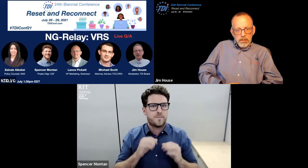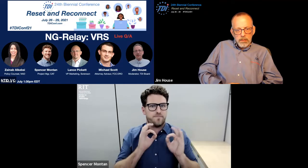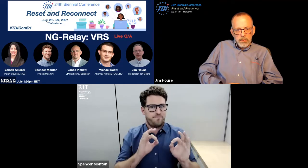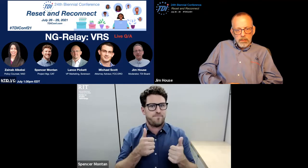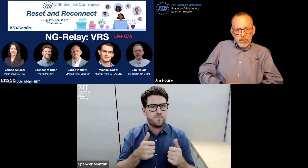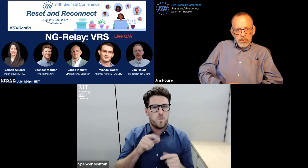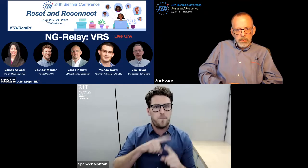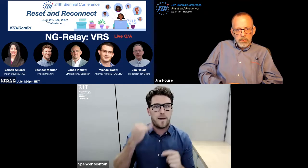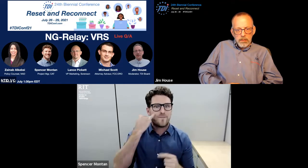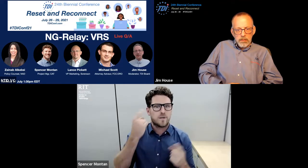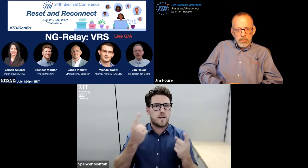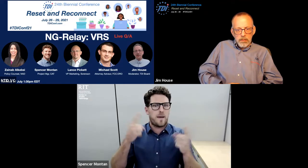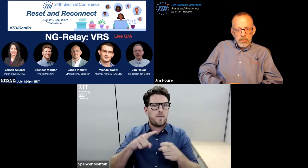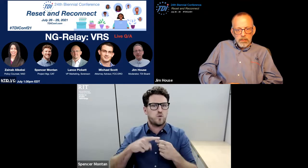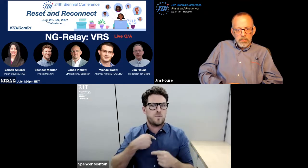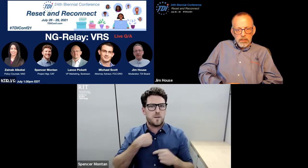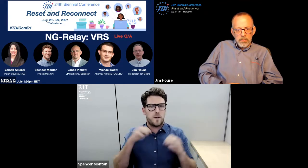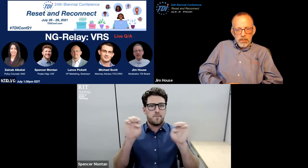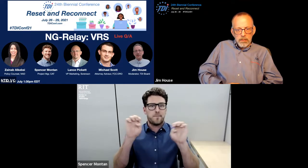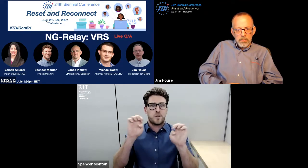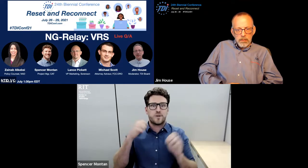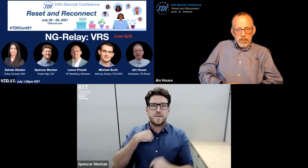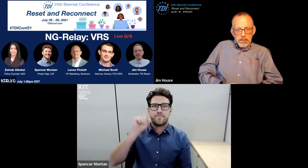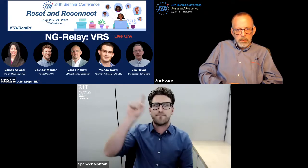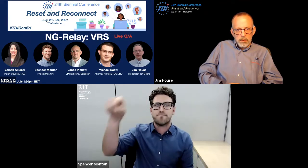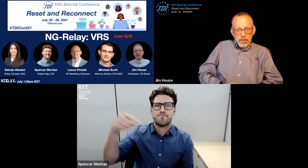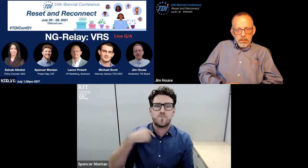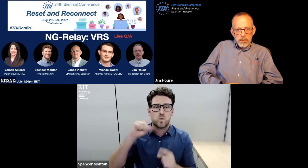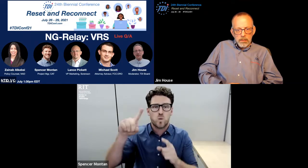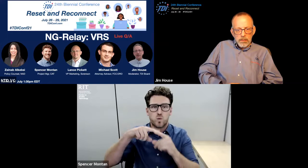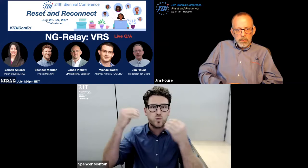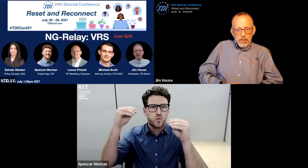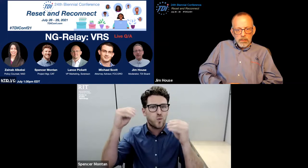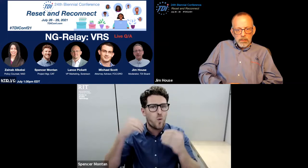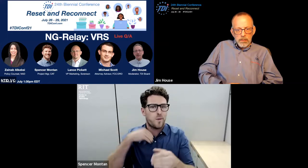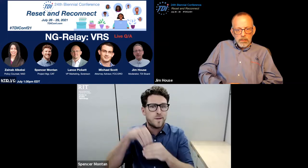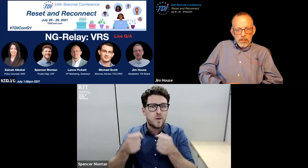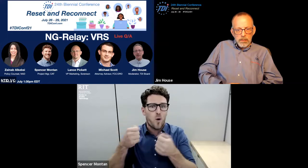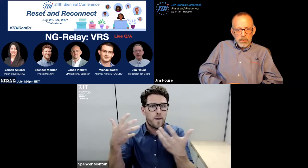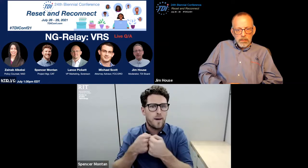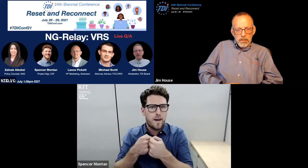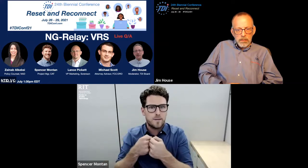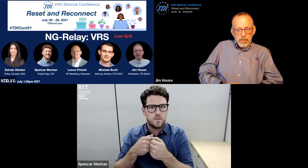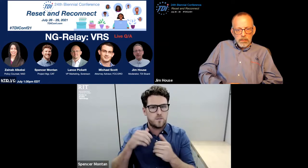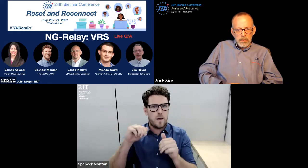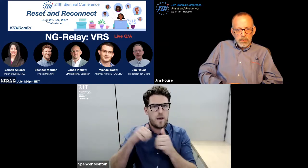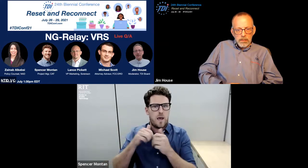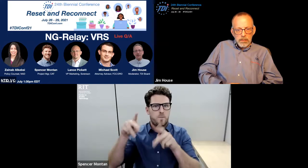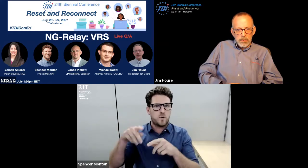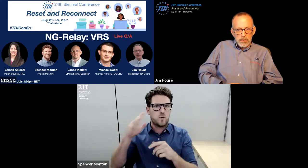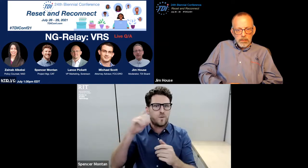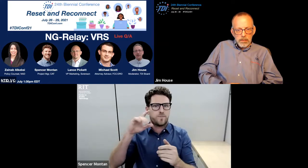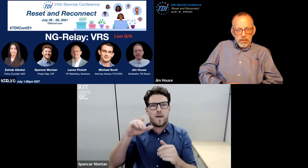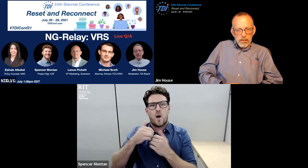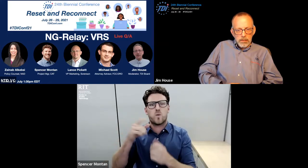address, and okay, but if something happens, and I'm in an emergency at the food store, or I'm in a